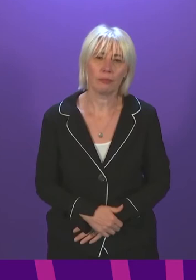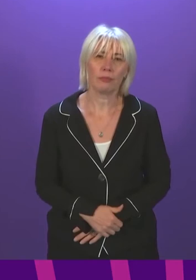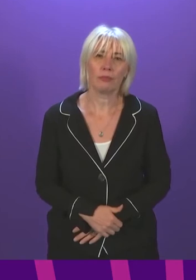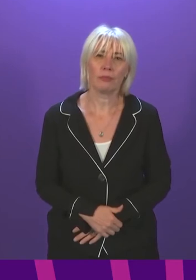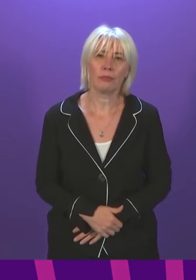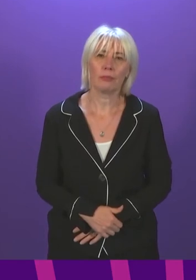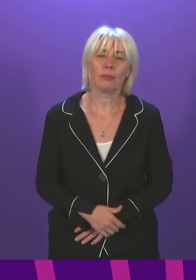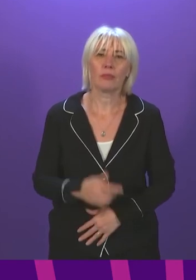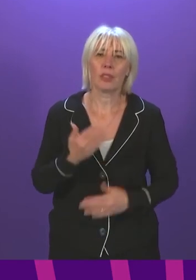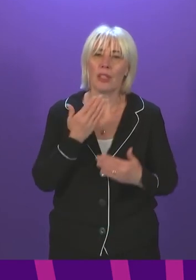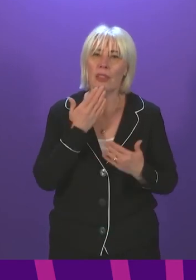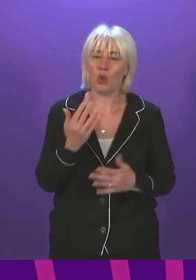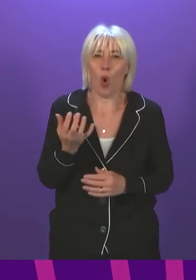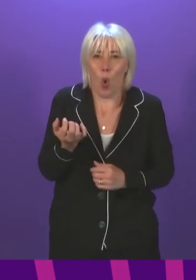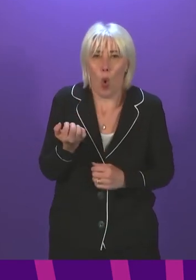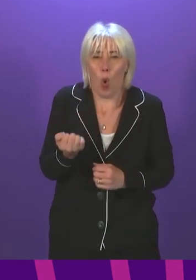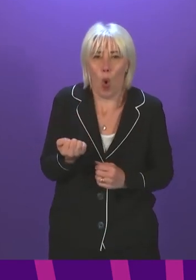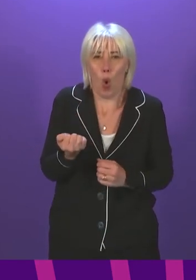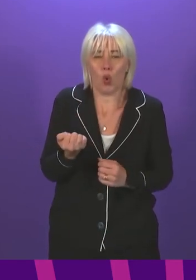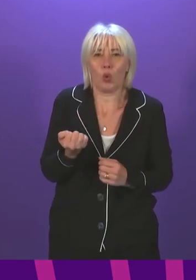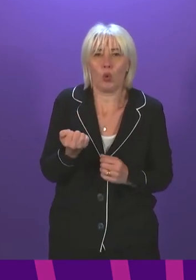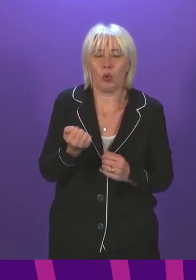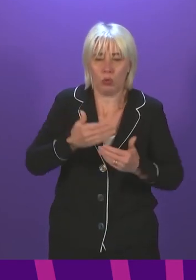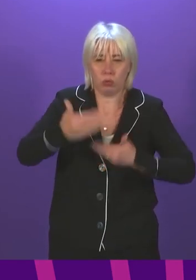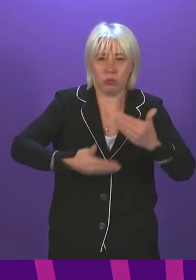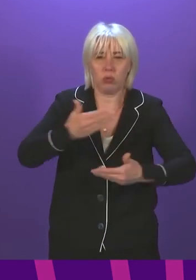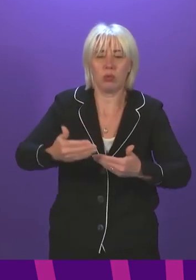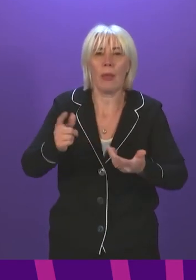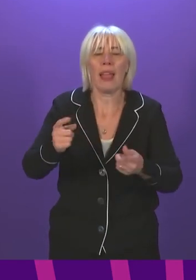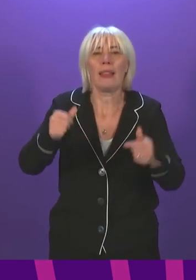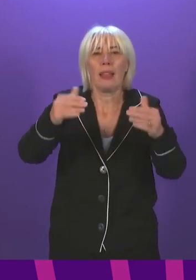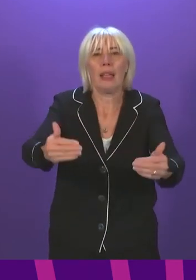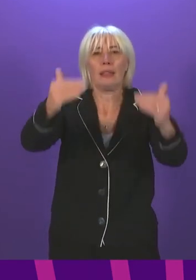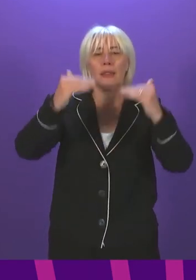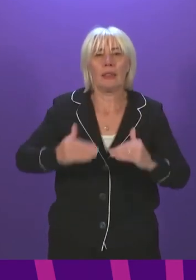to pause proceedings for the front benches to change. We move on to the next item of business.